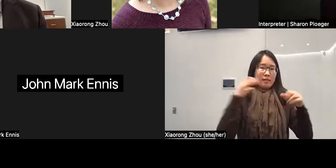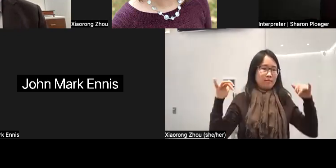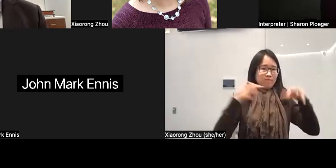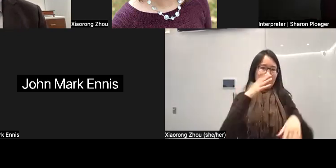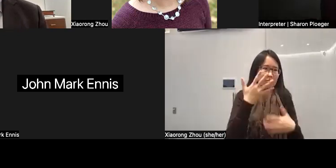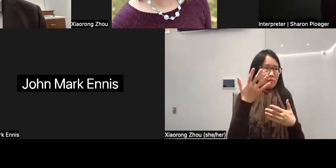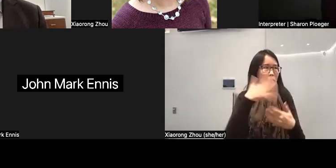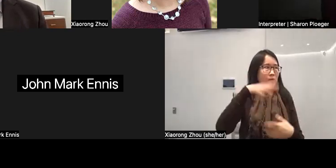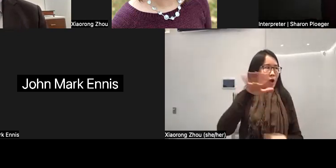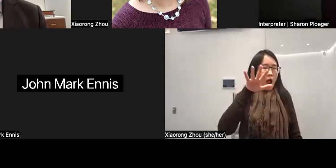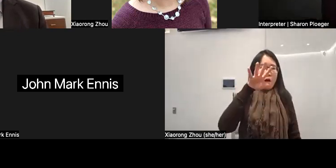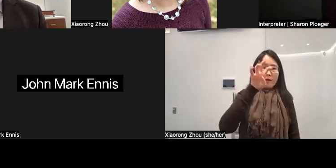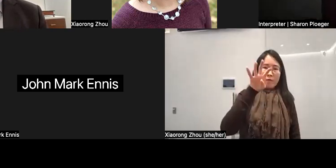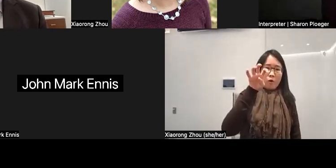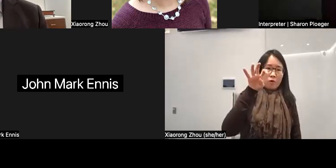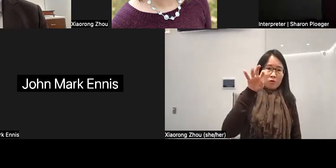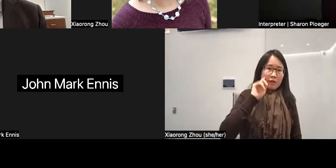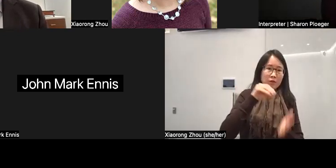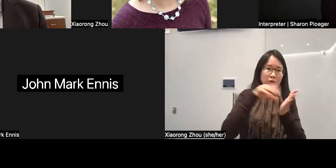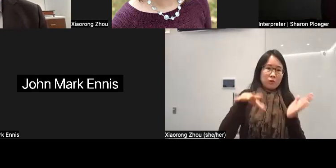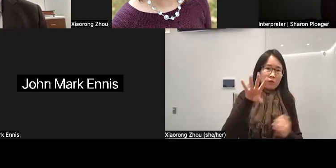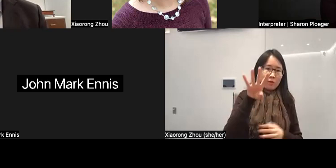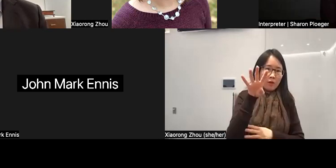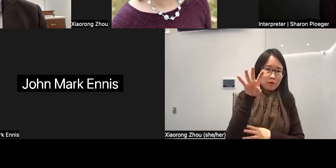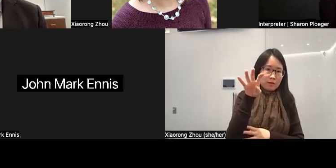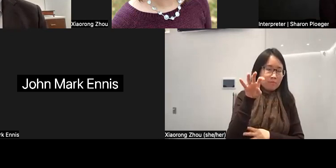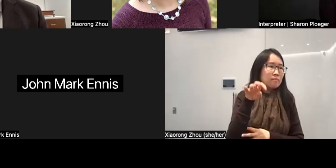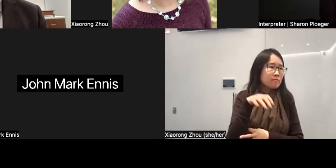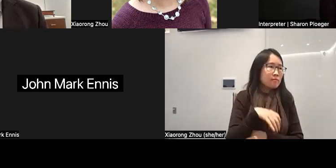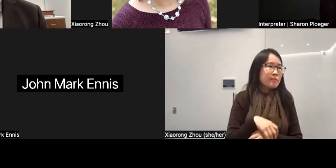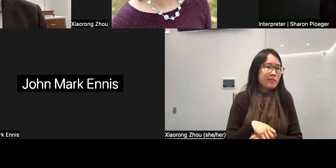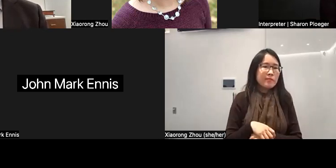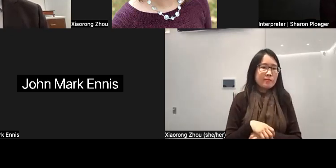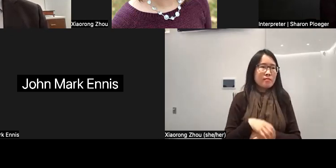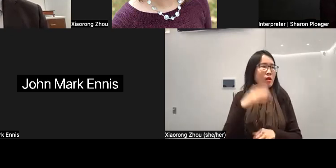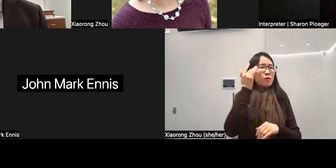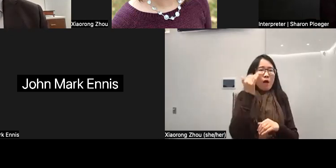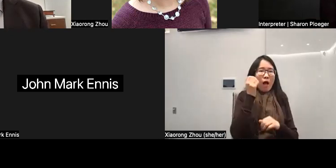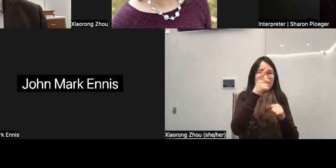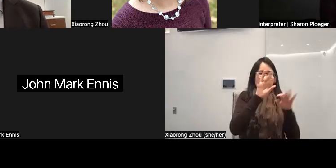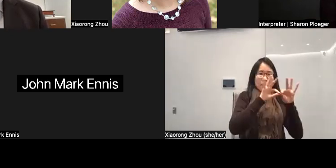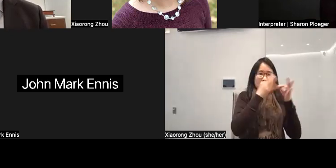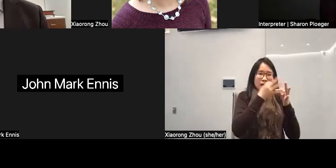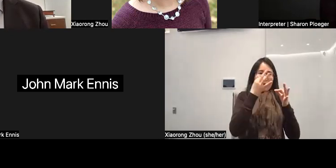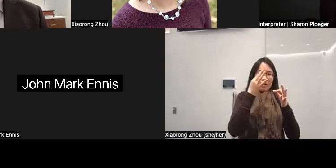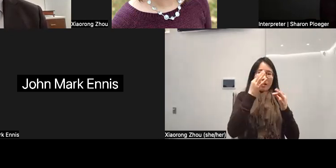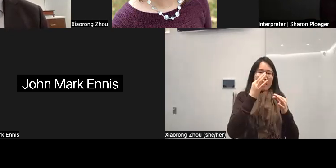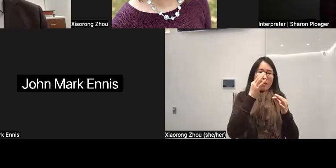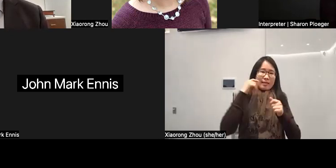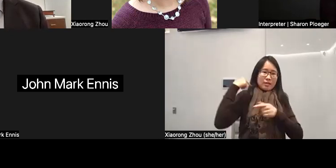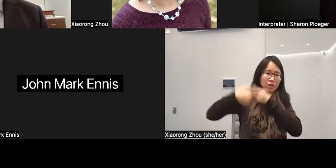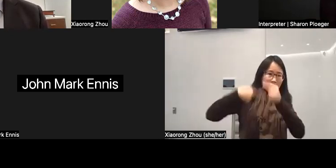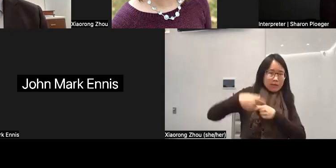There was a time when there were about 400 deaf students at the school for the deaf when I was there.